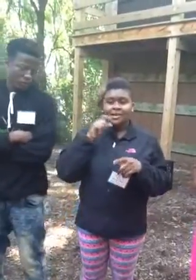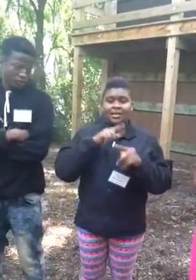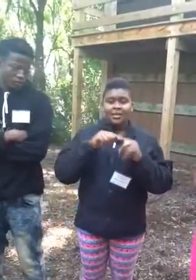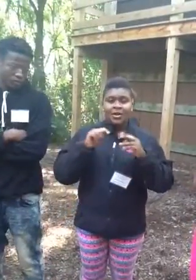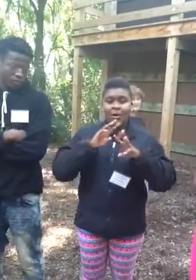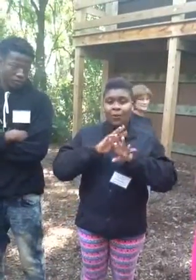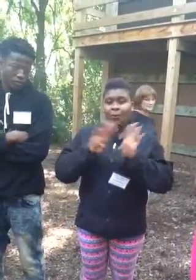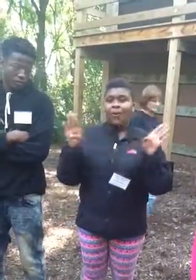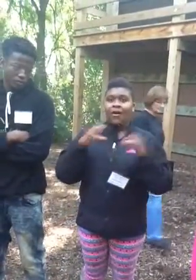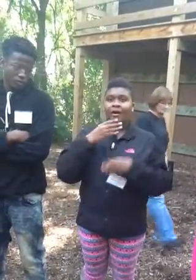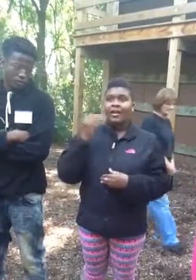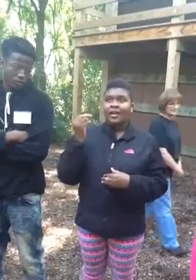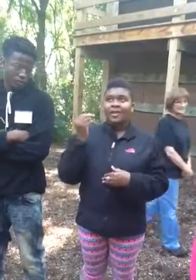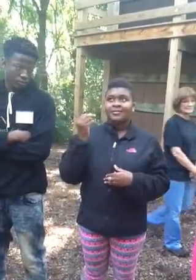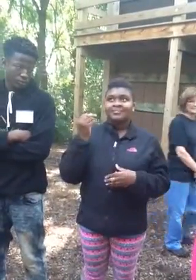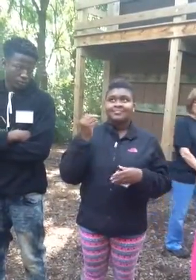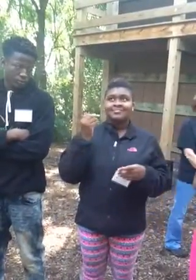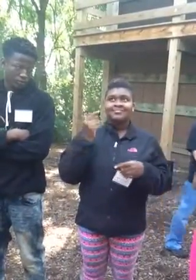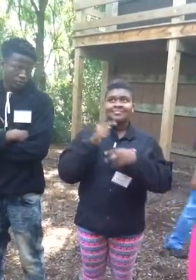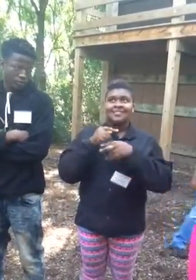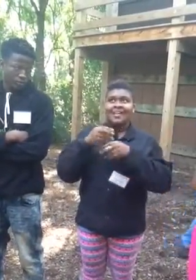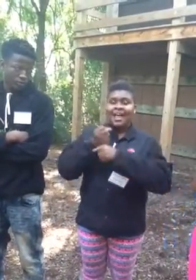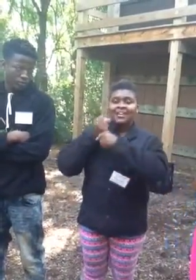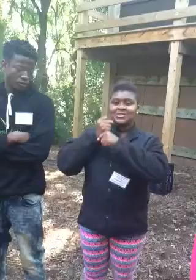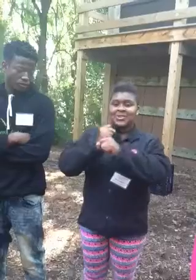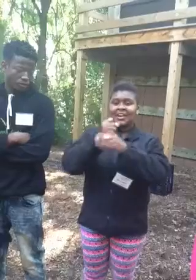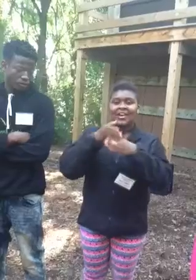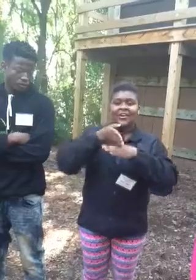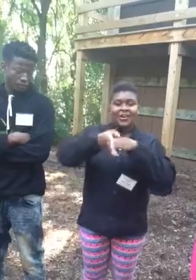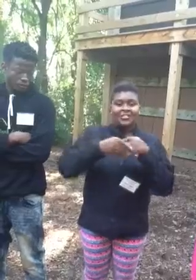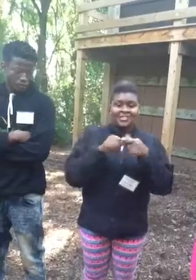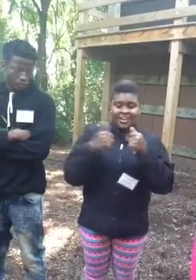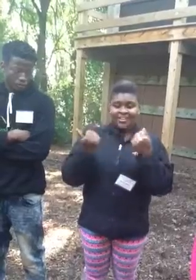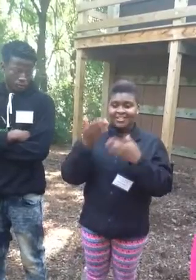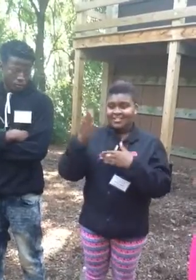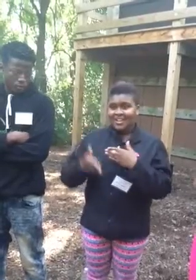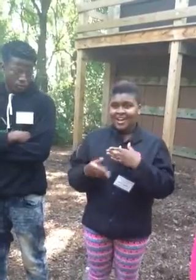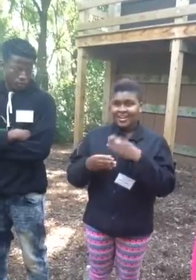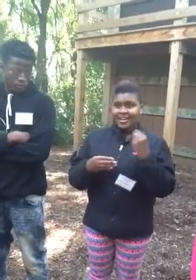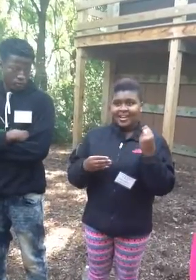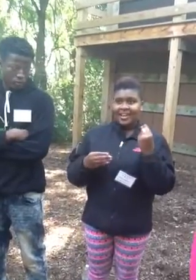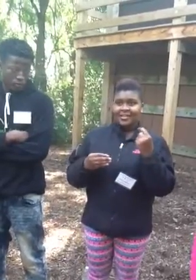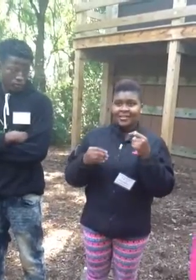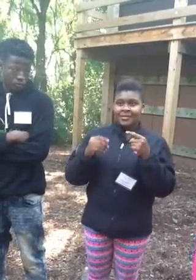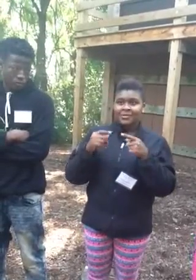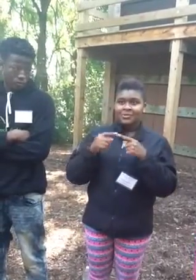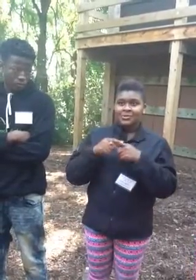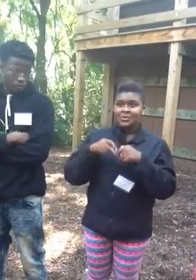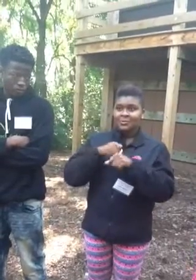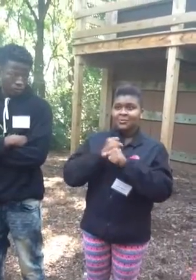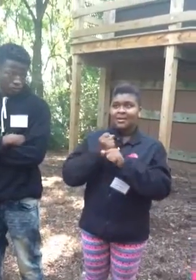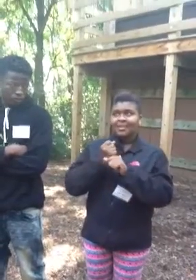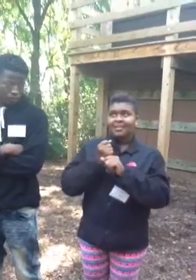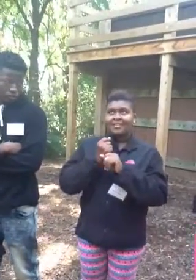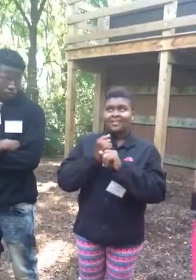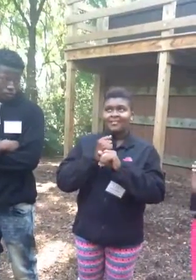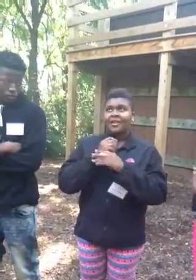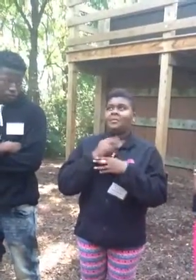One thing I like about today was the wall and the swinging across to the other side. And also to